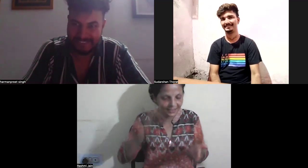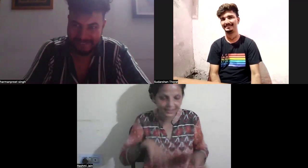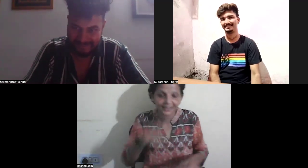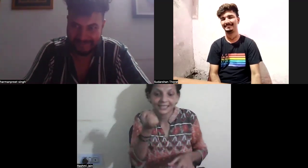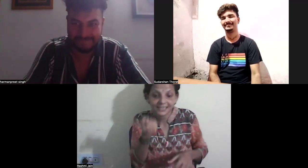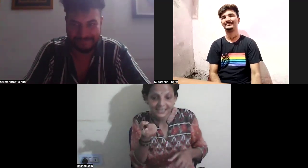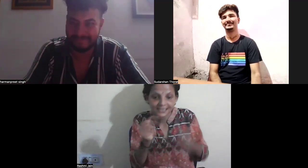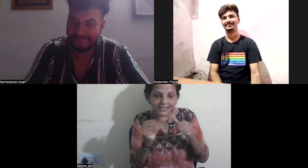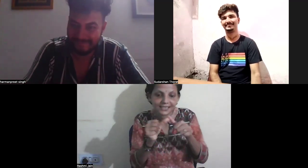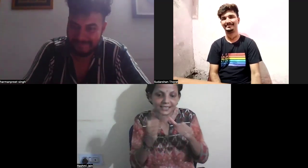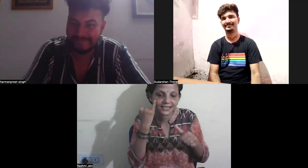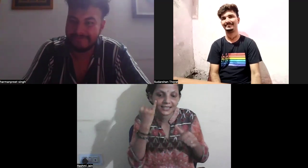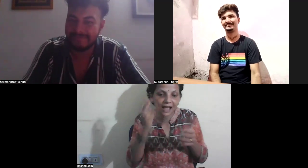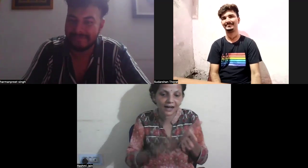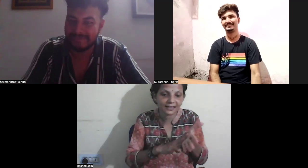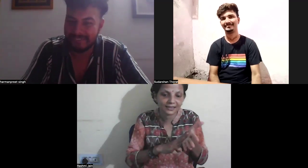Rashmi,